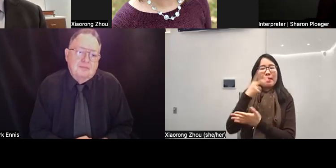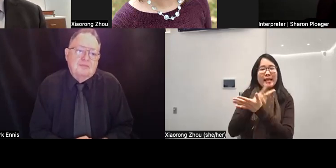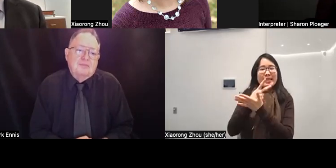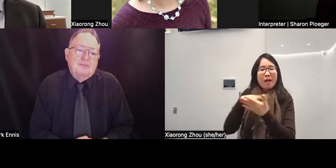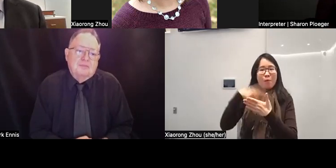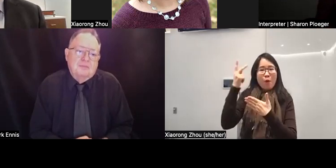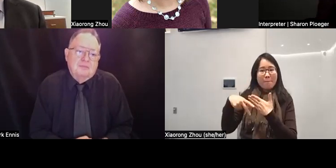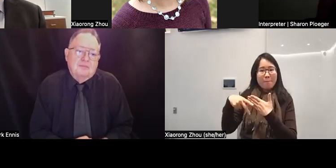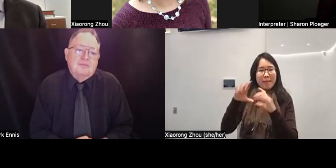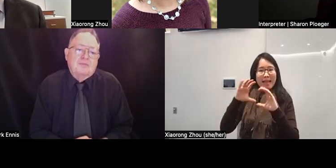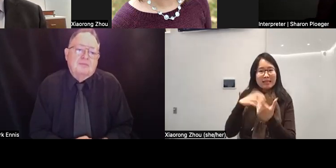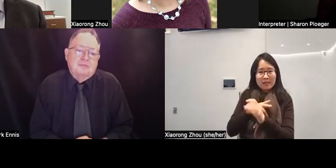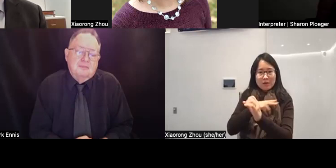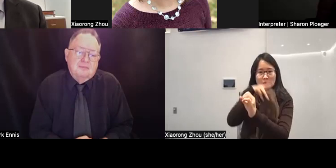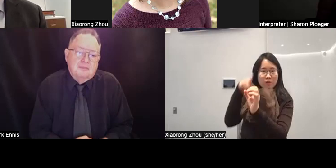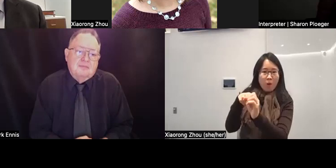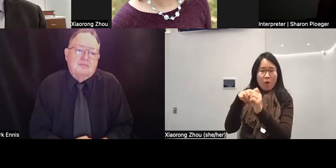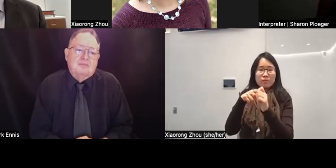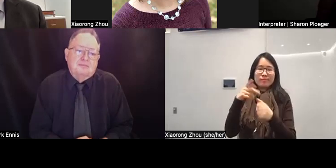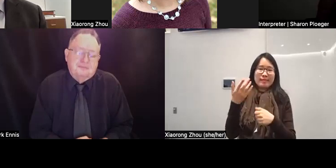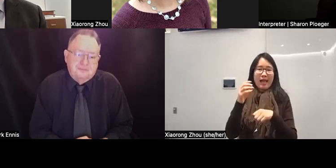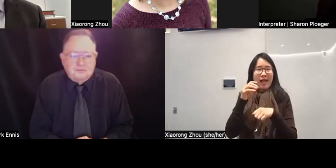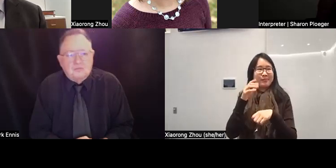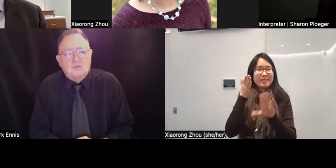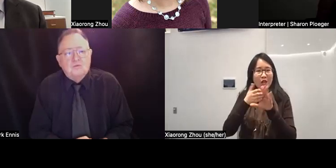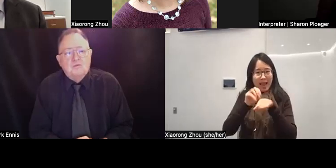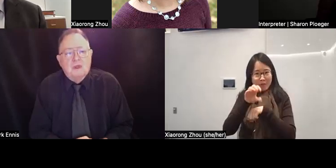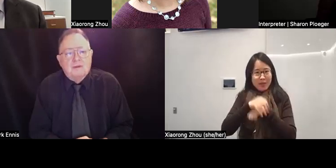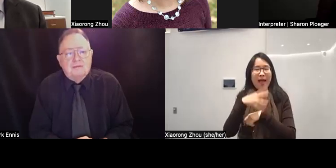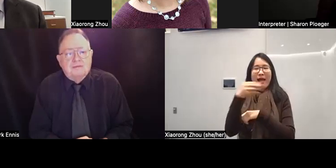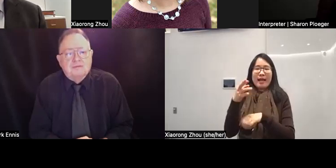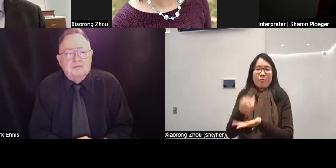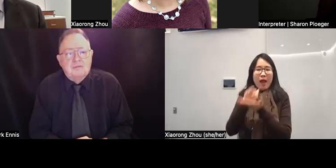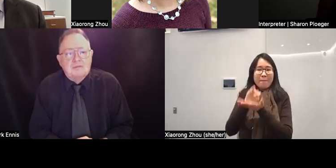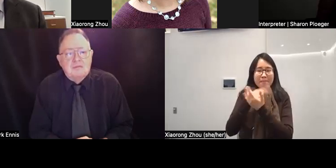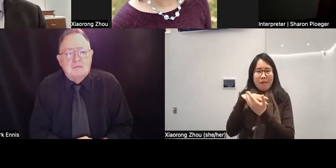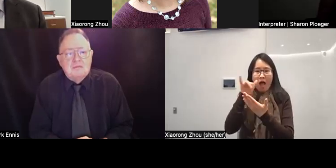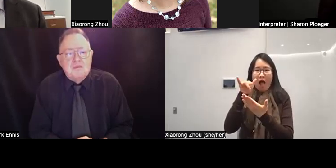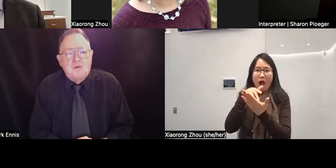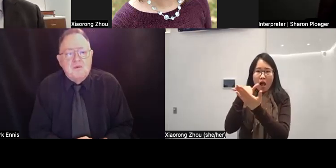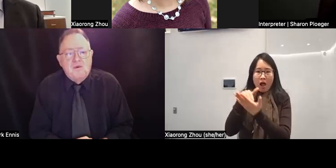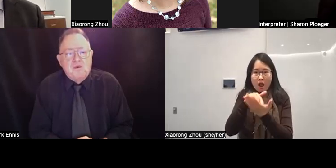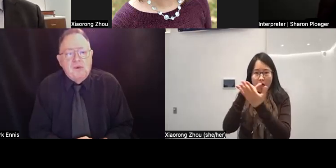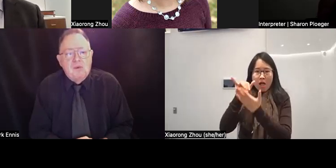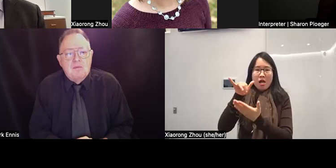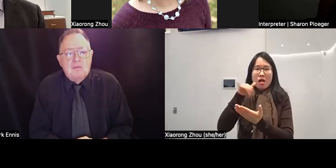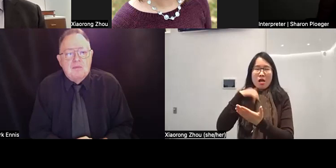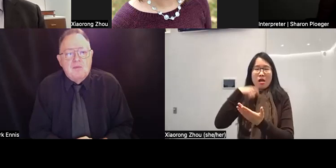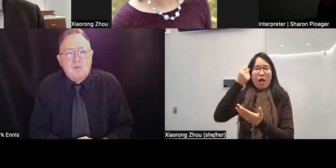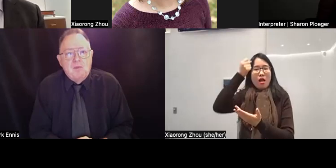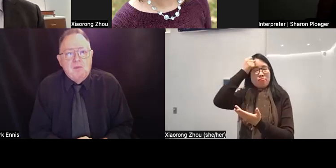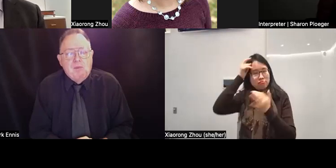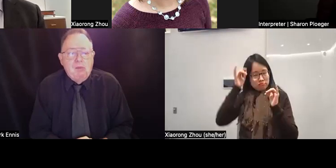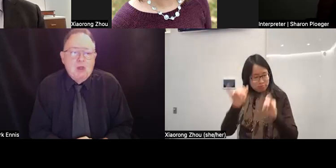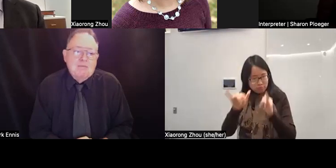and I was learning from them. And Amy was in a graduate program, and I joined that class of her graduate program. And then I